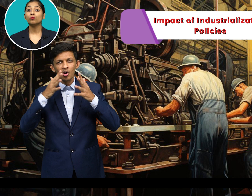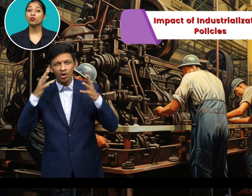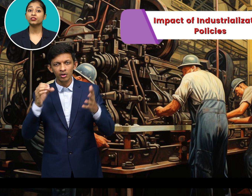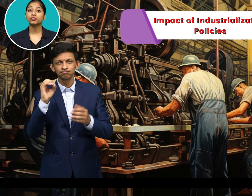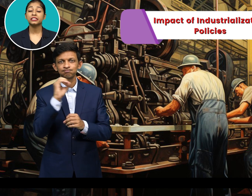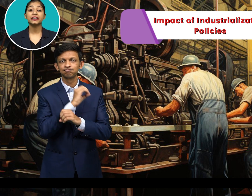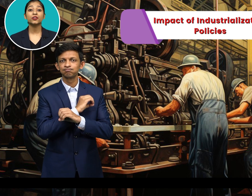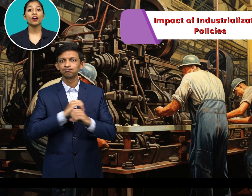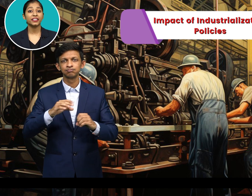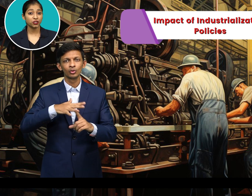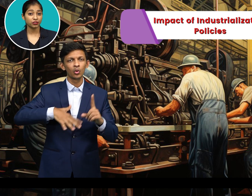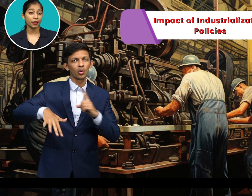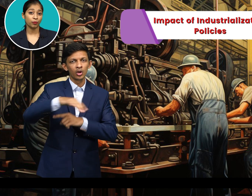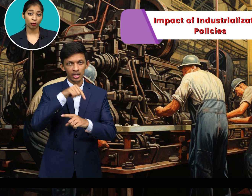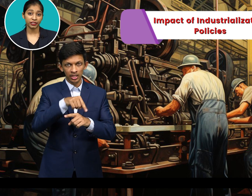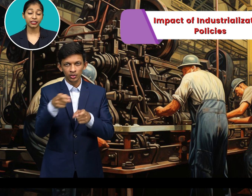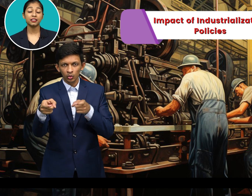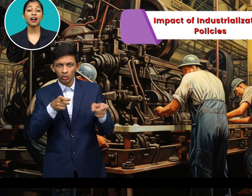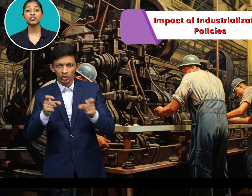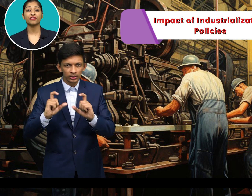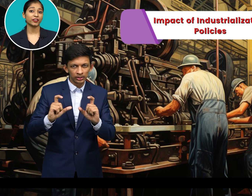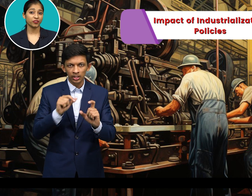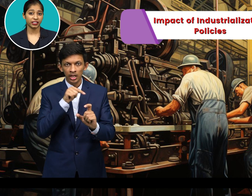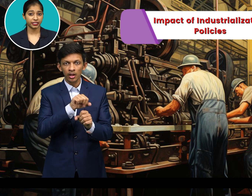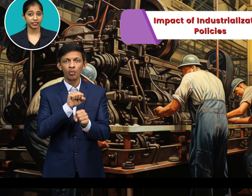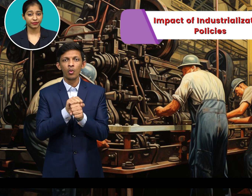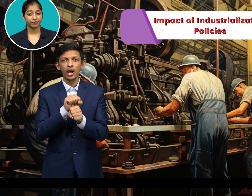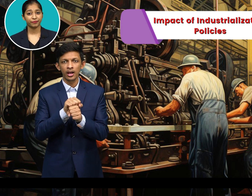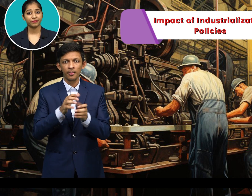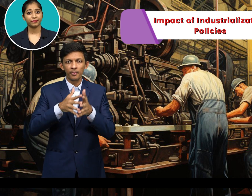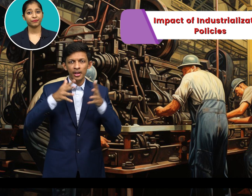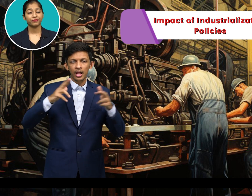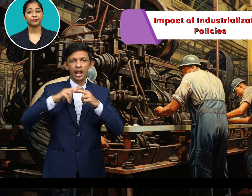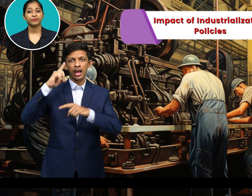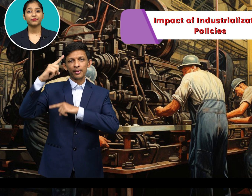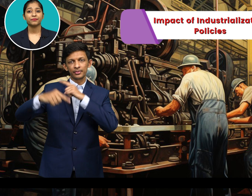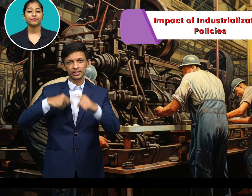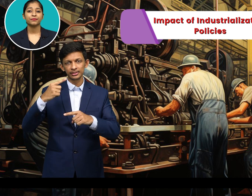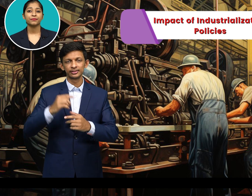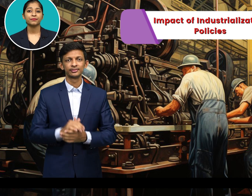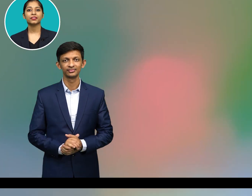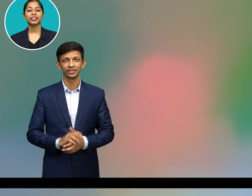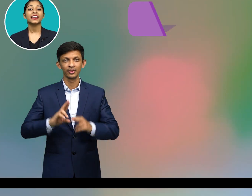to almost zero additional employment in large factories.